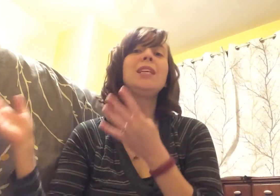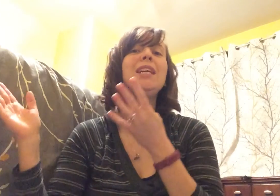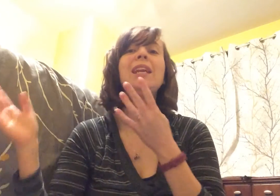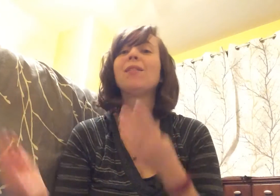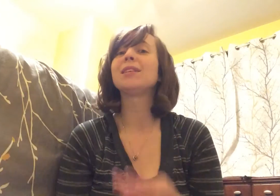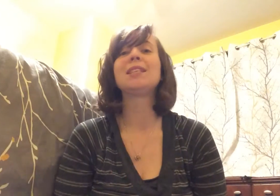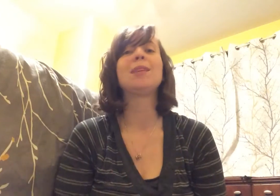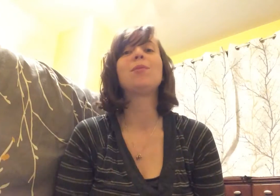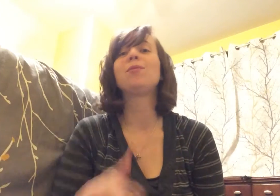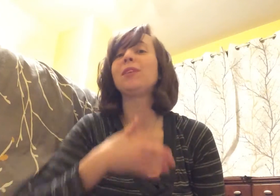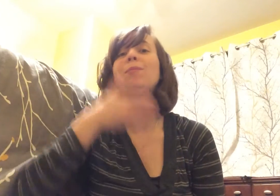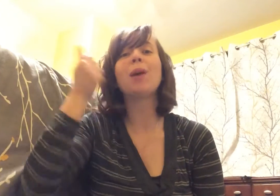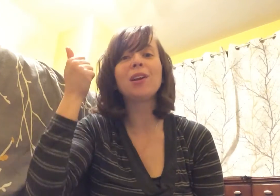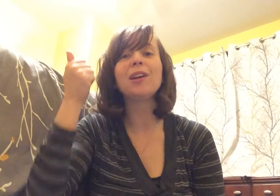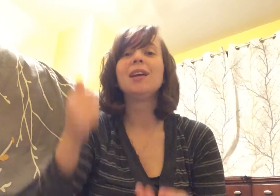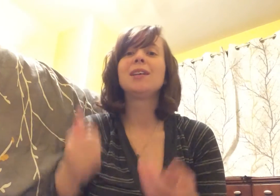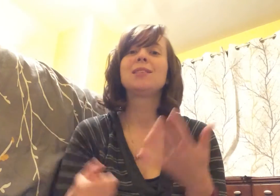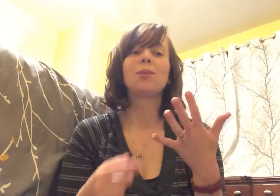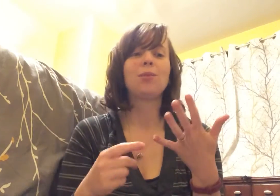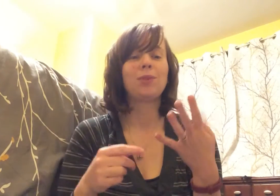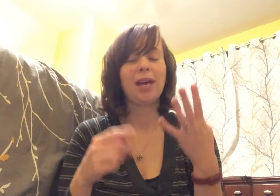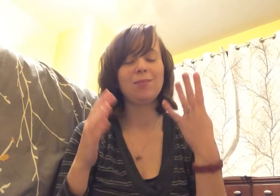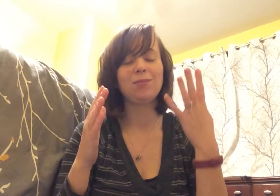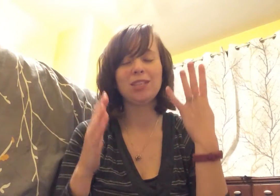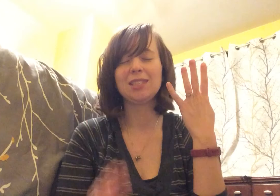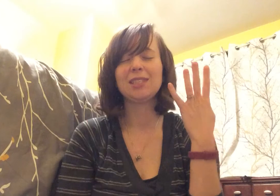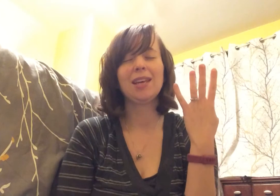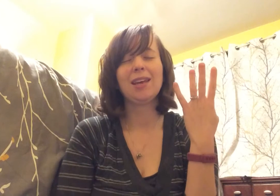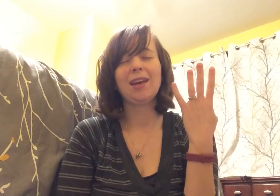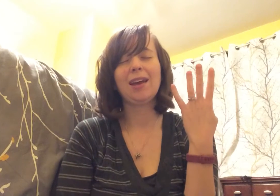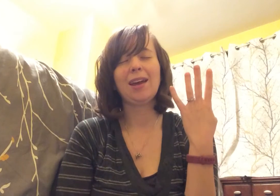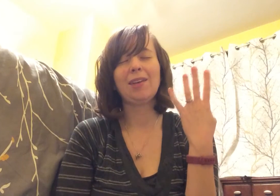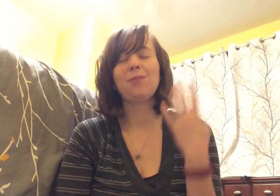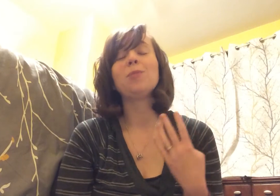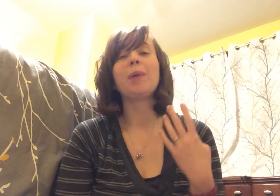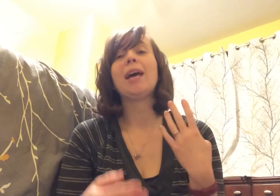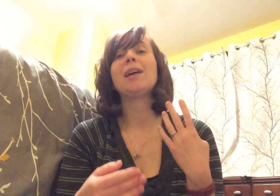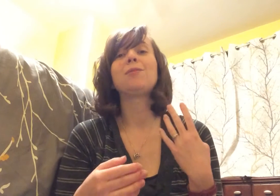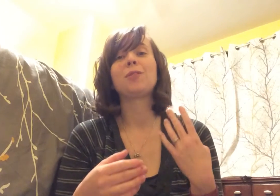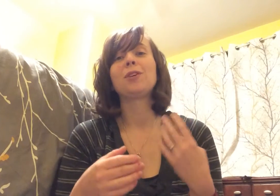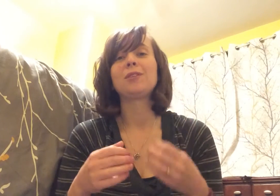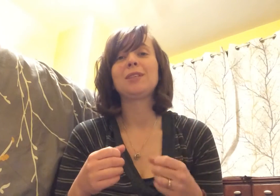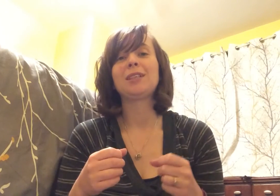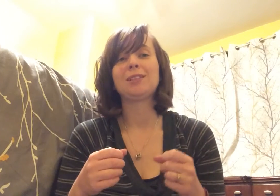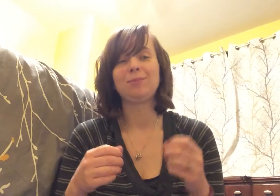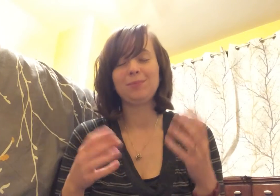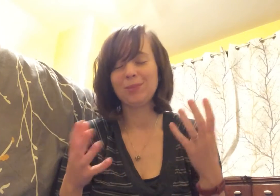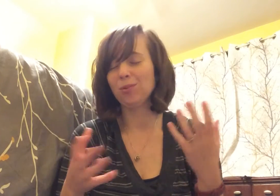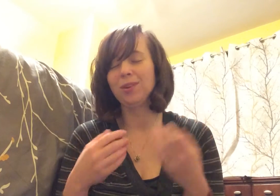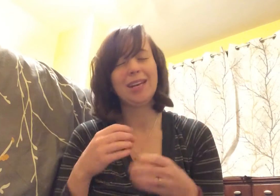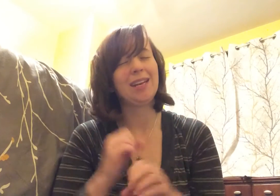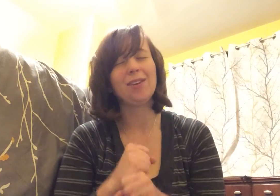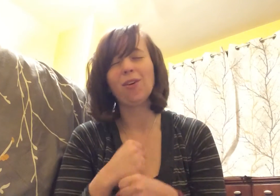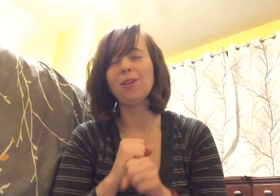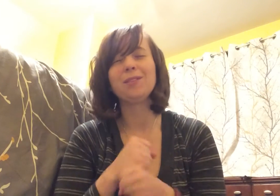routine ever since I've been feeling better. So I feel bad for creating all of